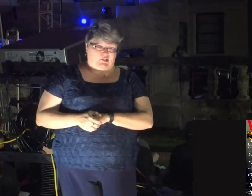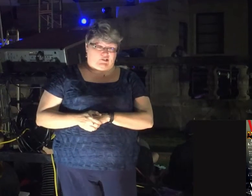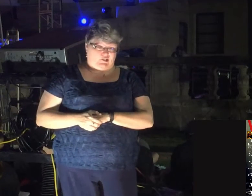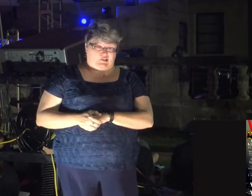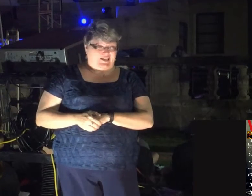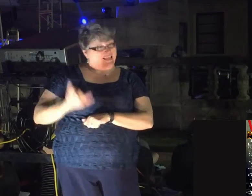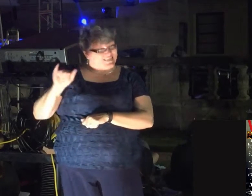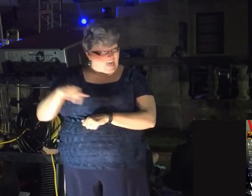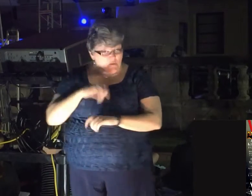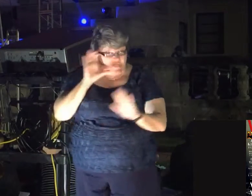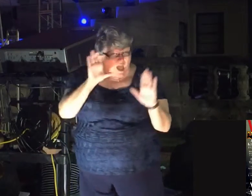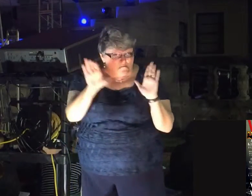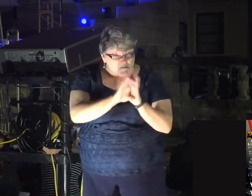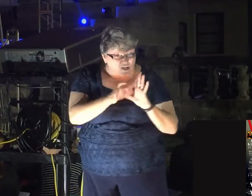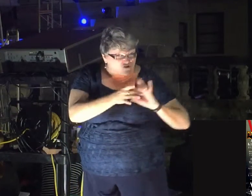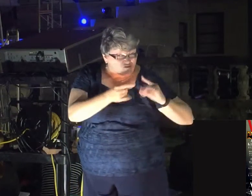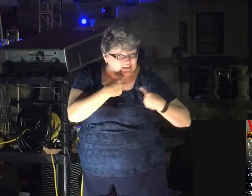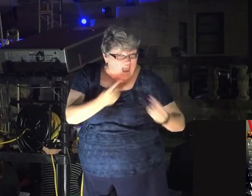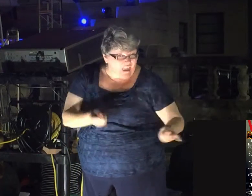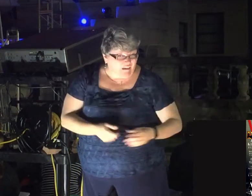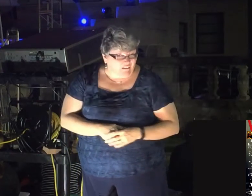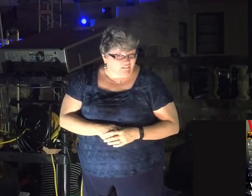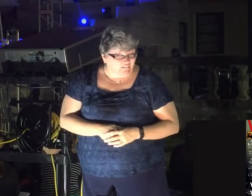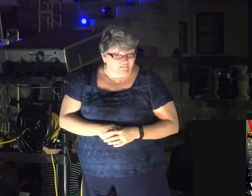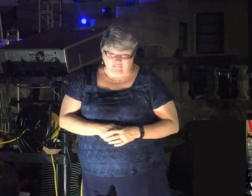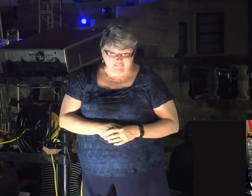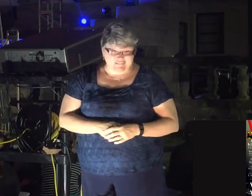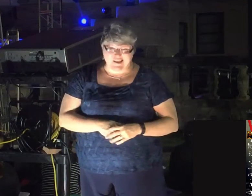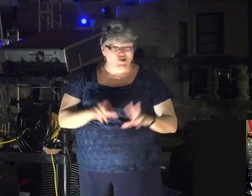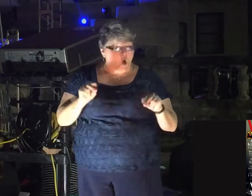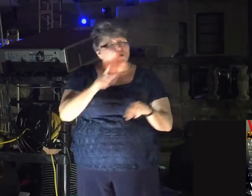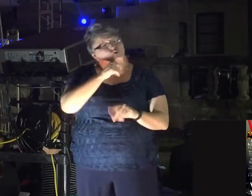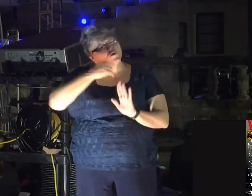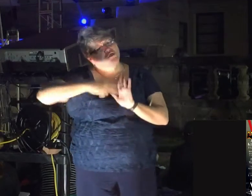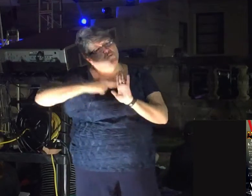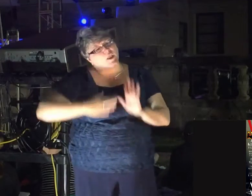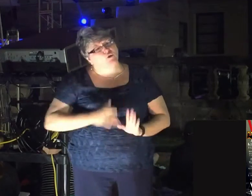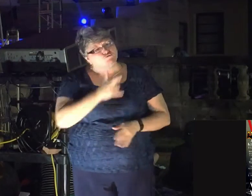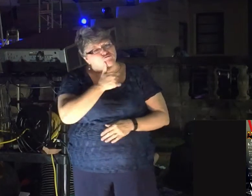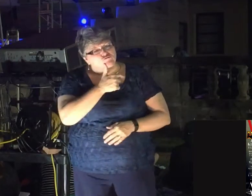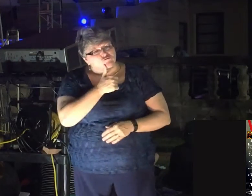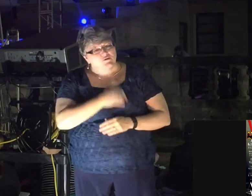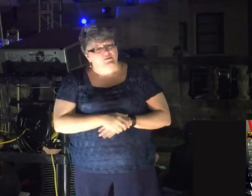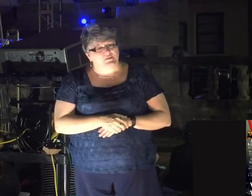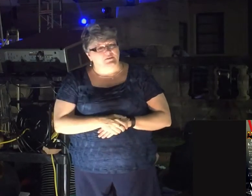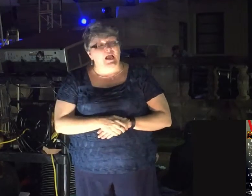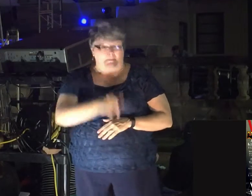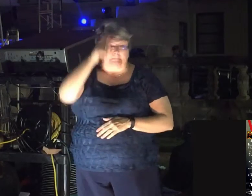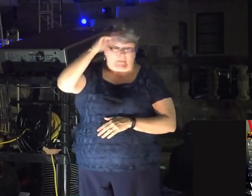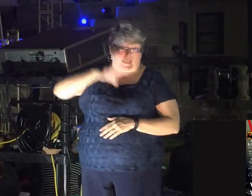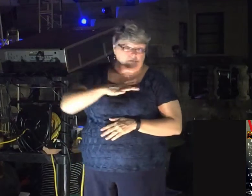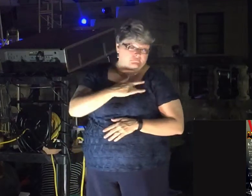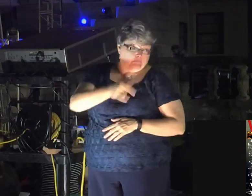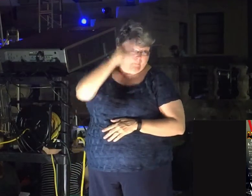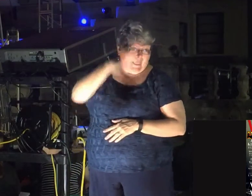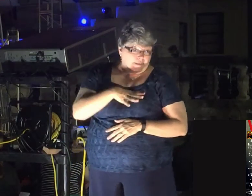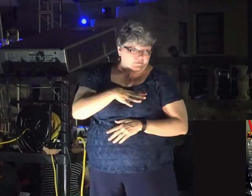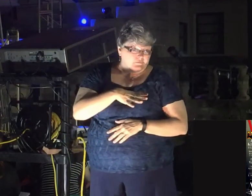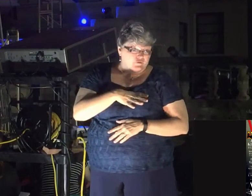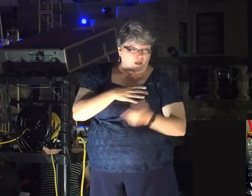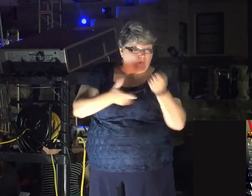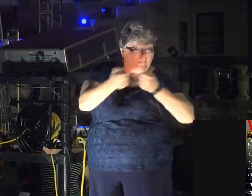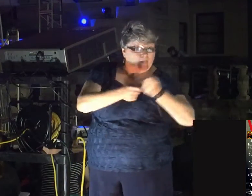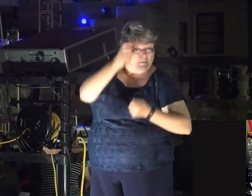later? Is that what that image is saying? No, who's the reader? It's